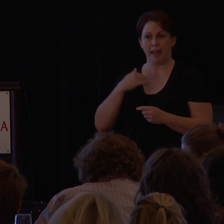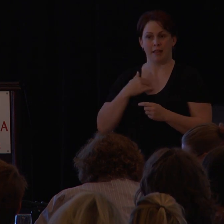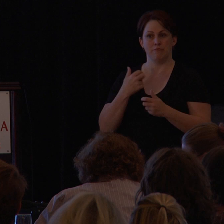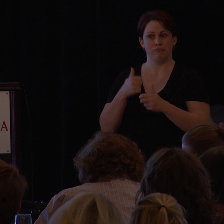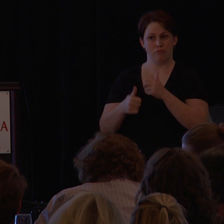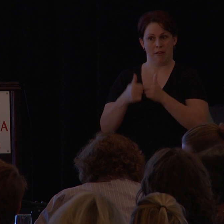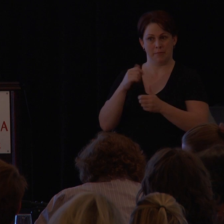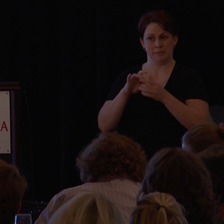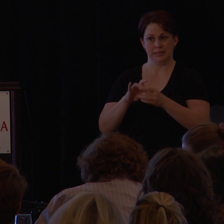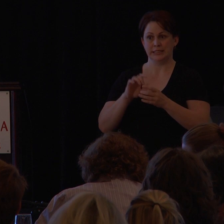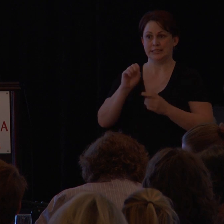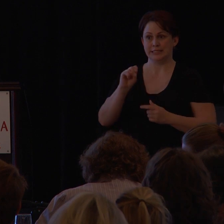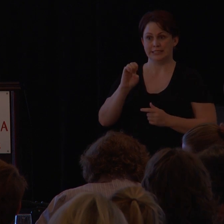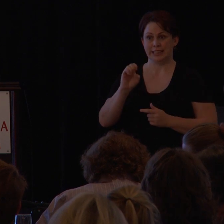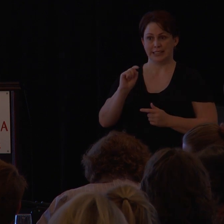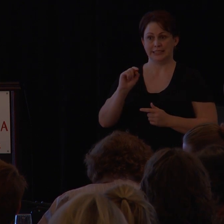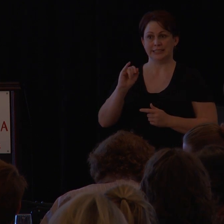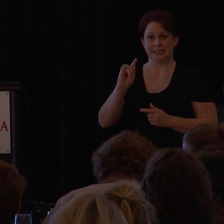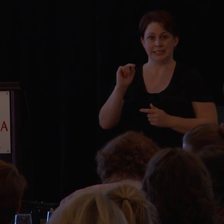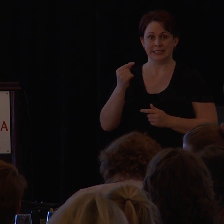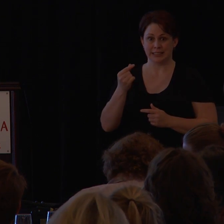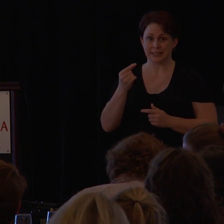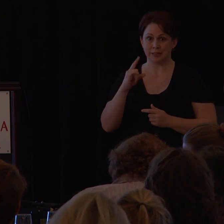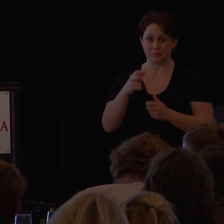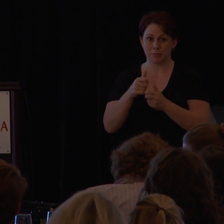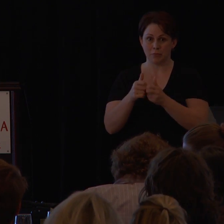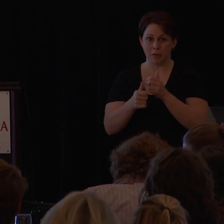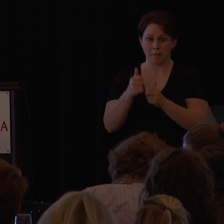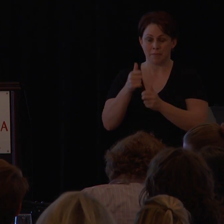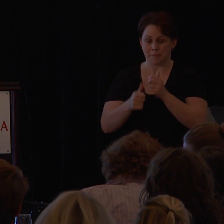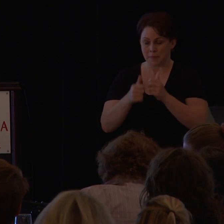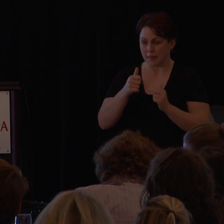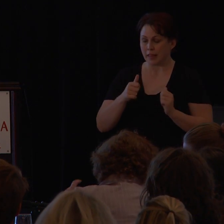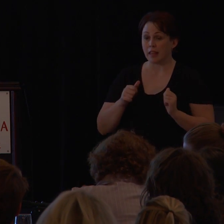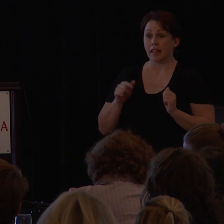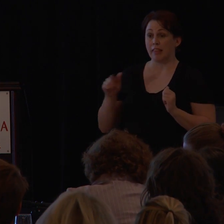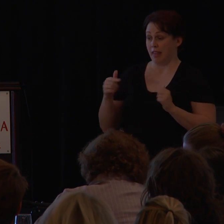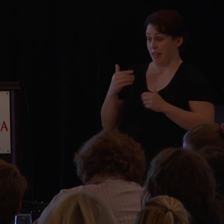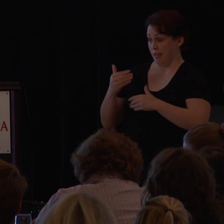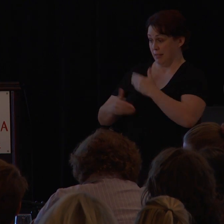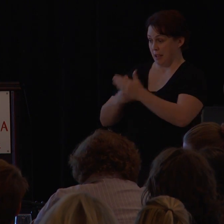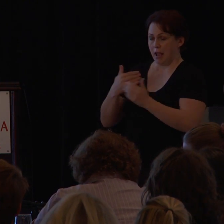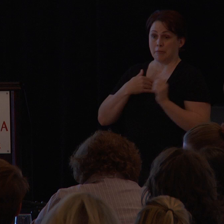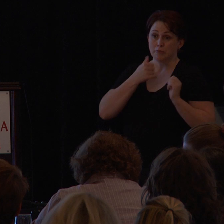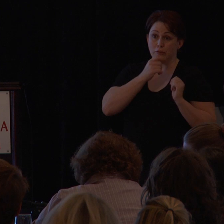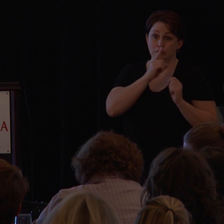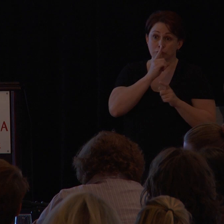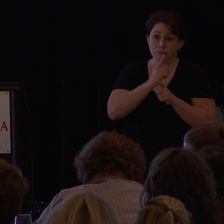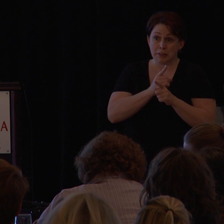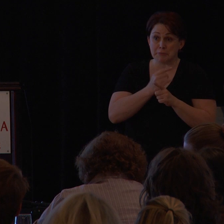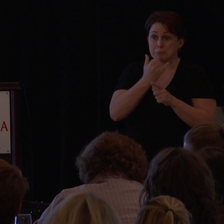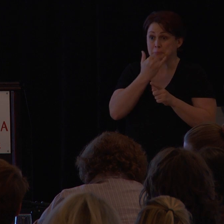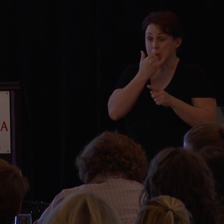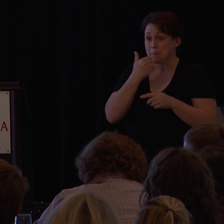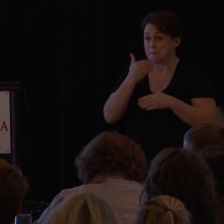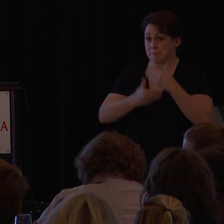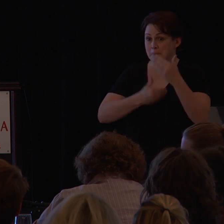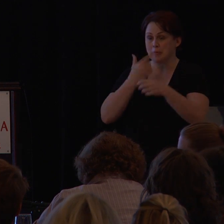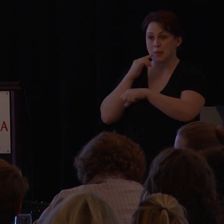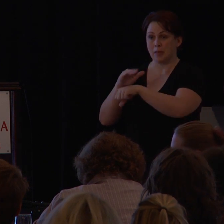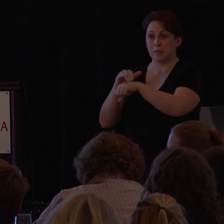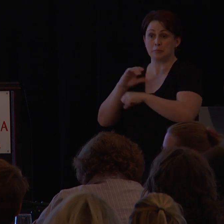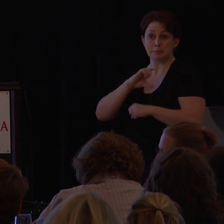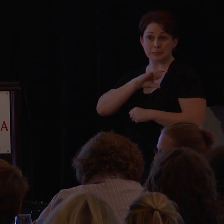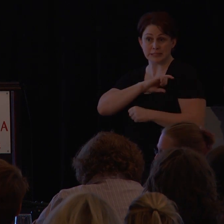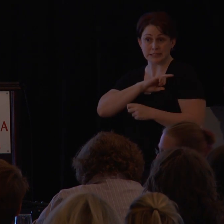school, and one of the things they did there, not necessarily the best response, or maybe it was, is they actually brought in the police and the